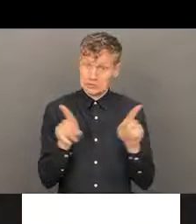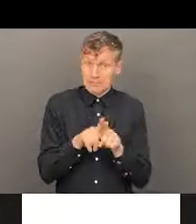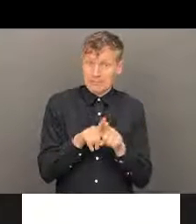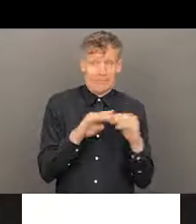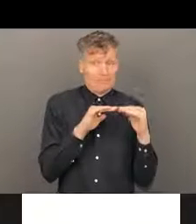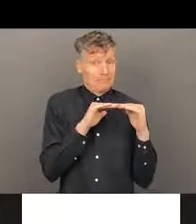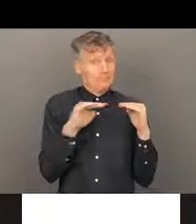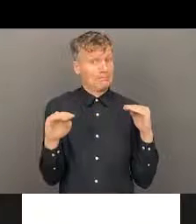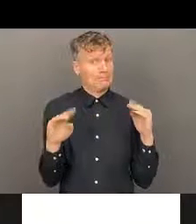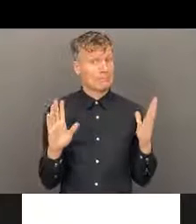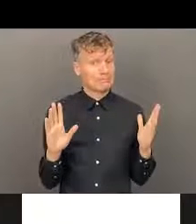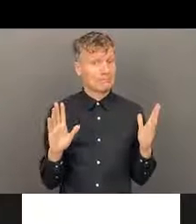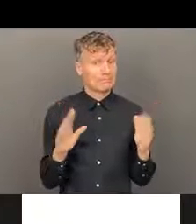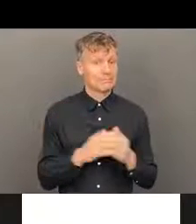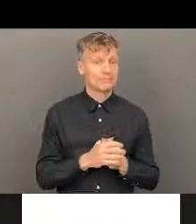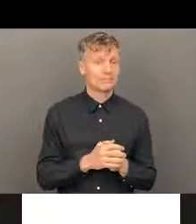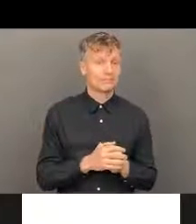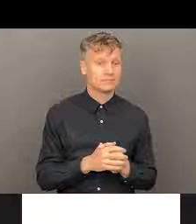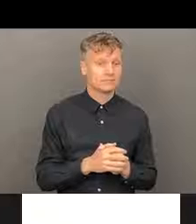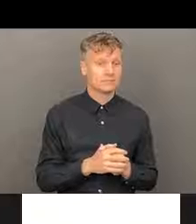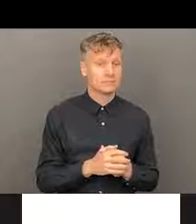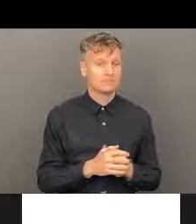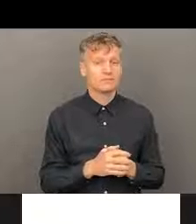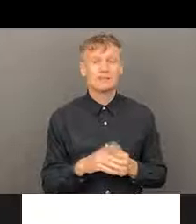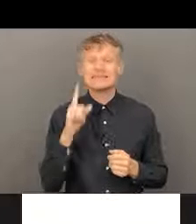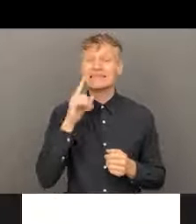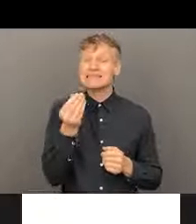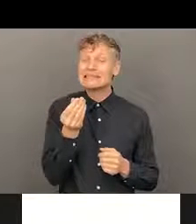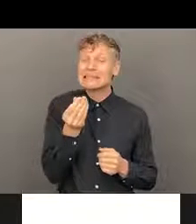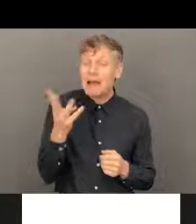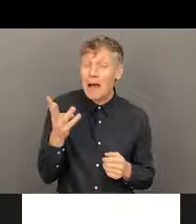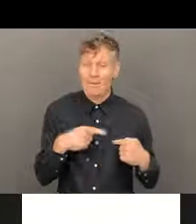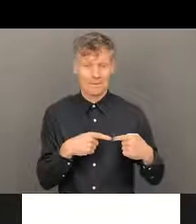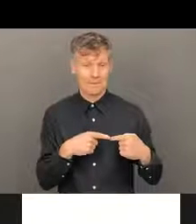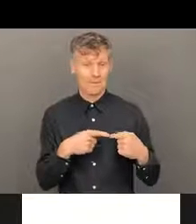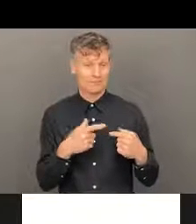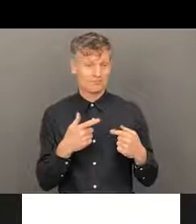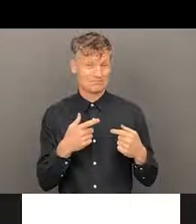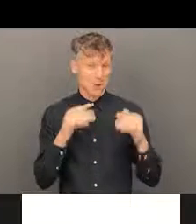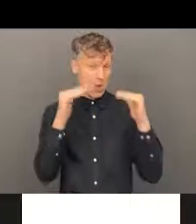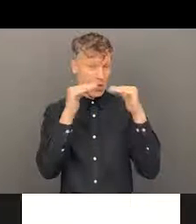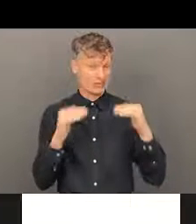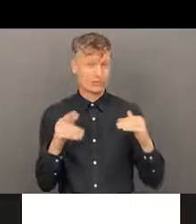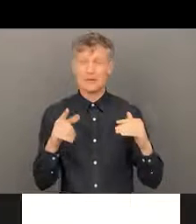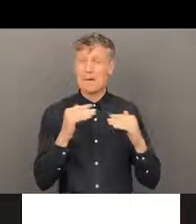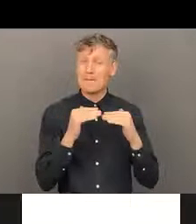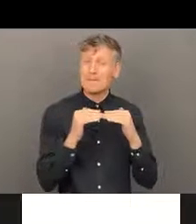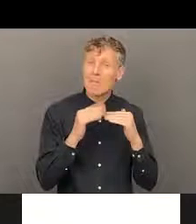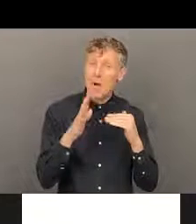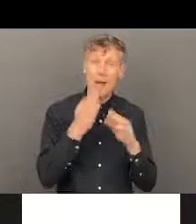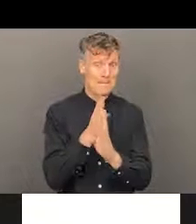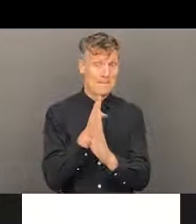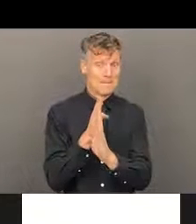for 3 organisations, they sent more volunteers before the pandemic. So some of the findings